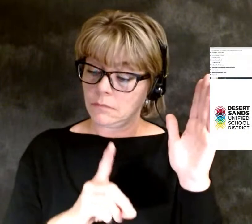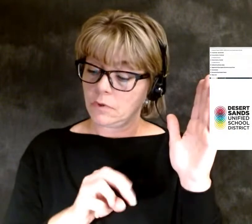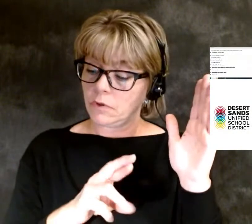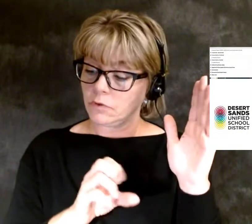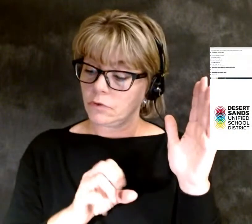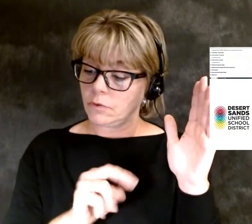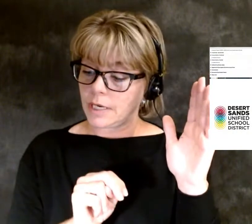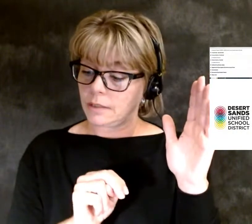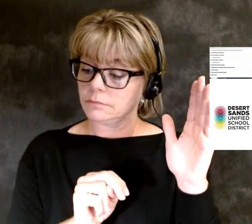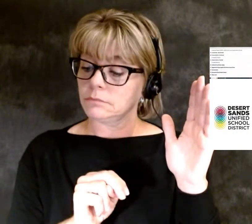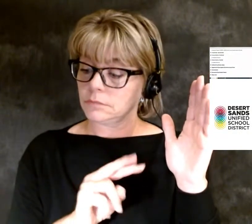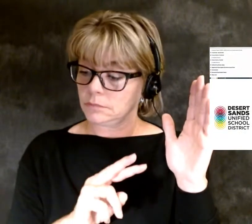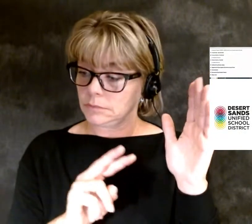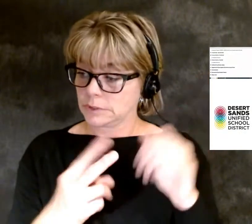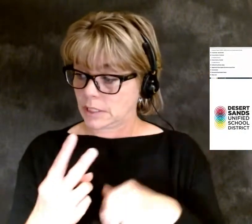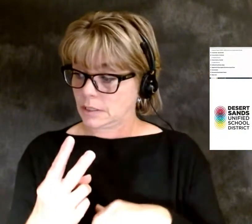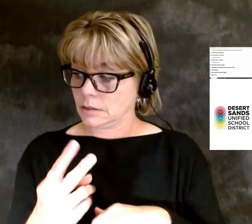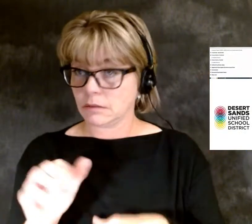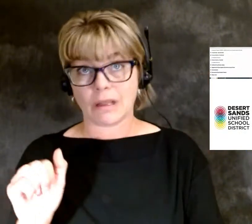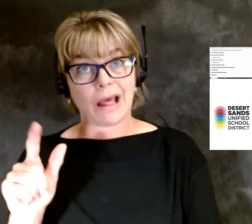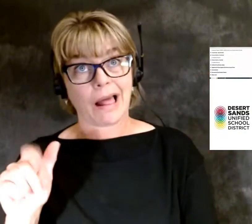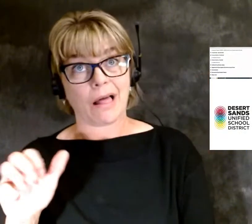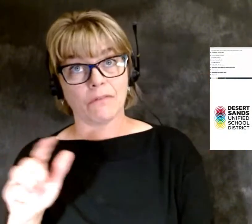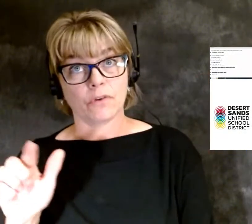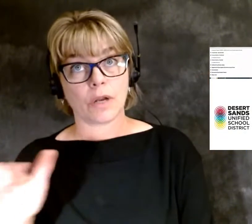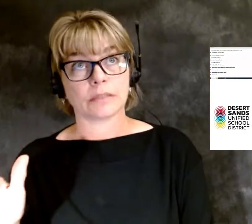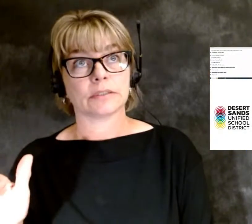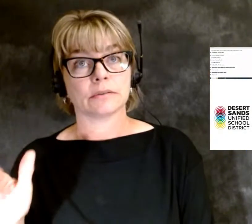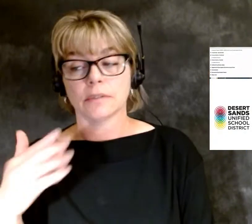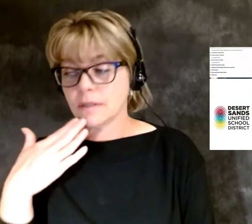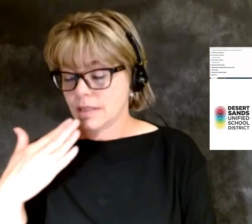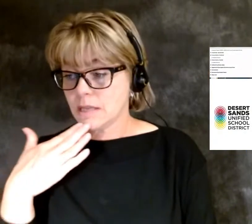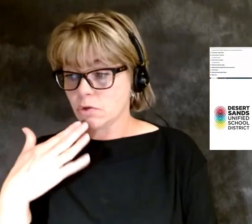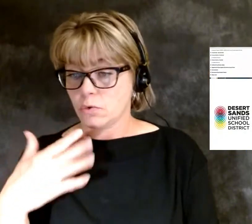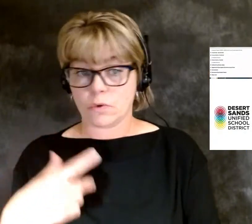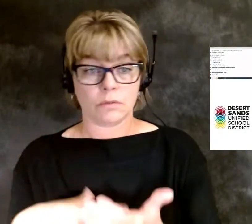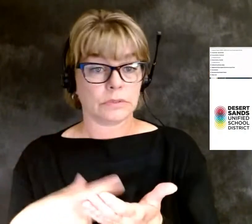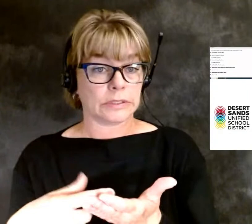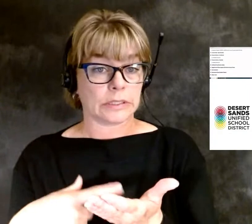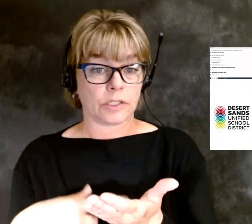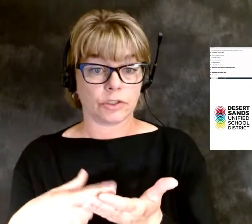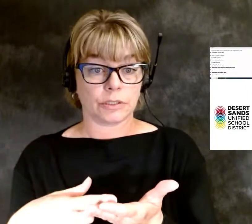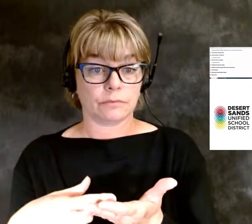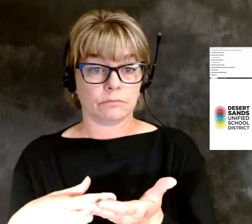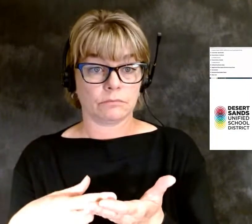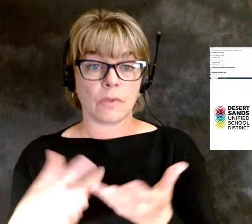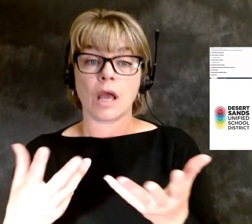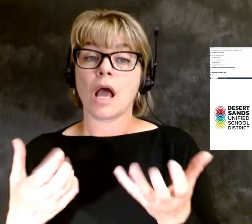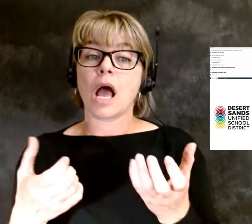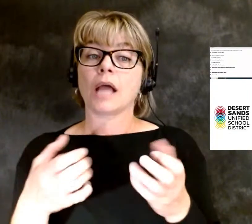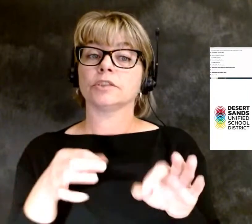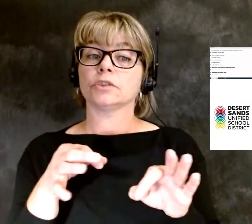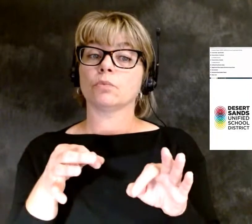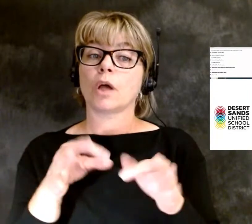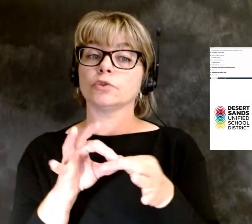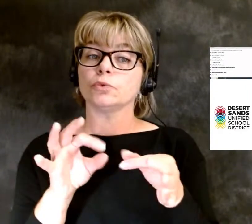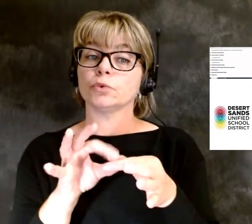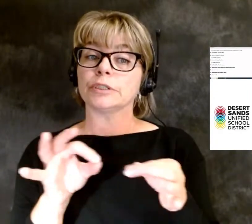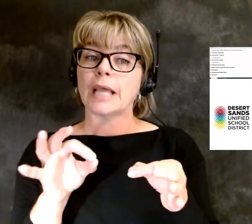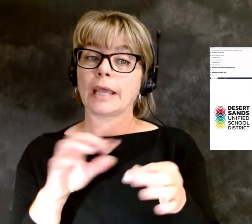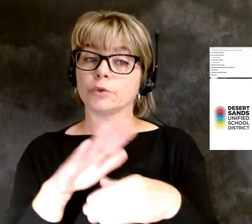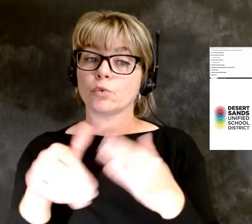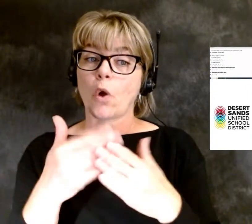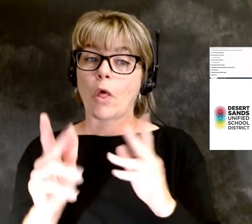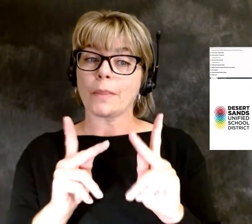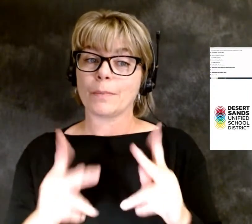his second? Alvarez. Thank you. Any discussion? I just want to say to all of our retirees,